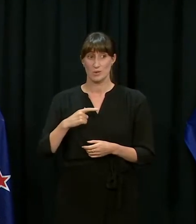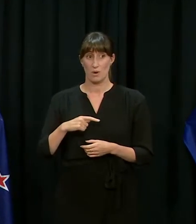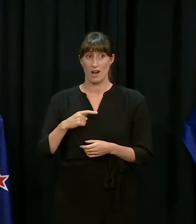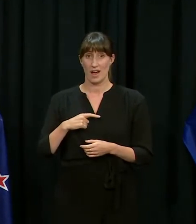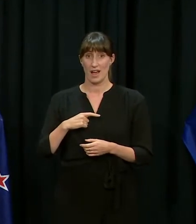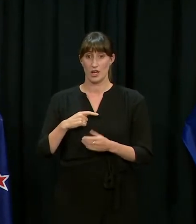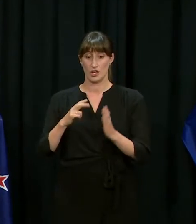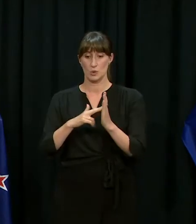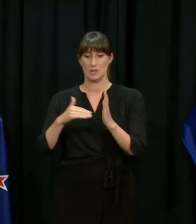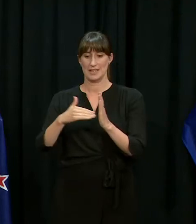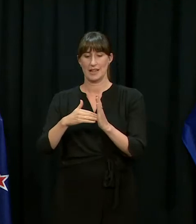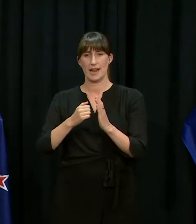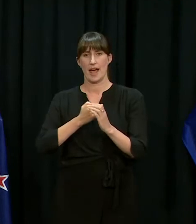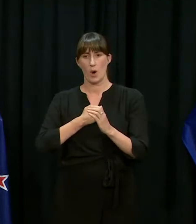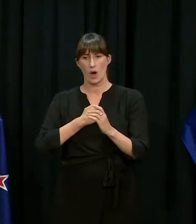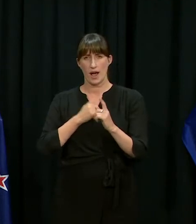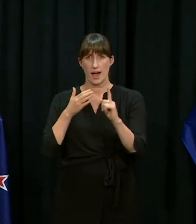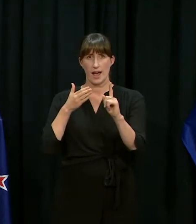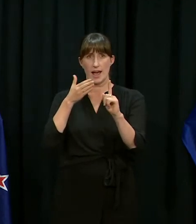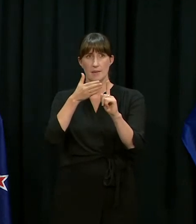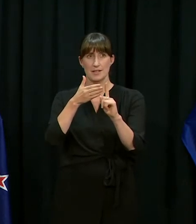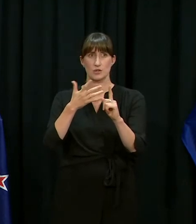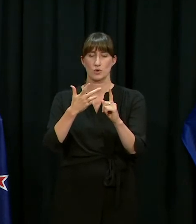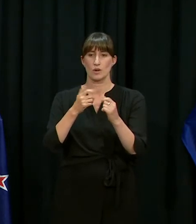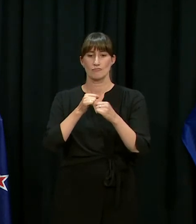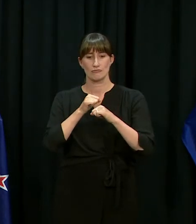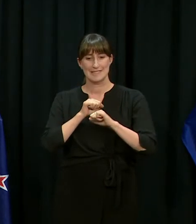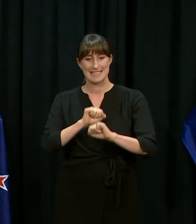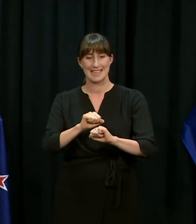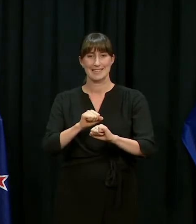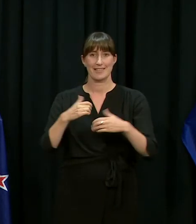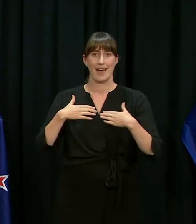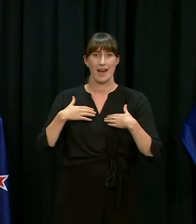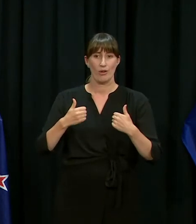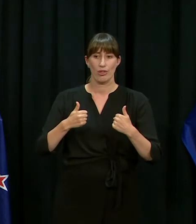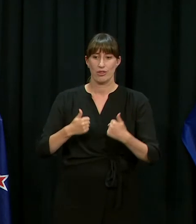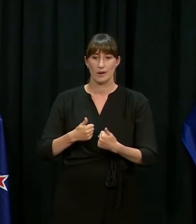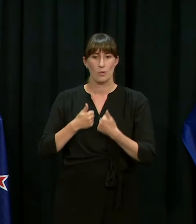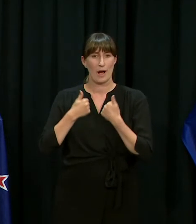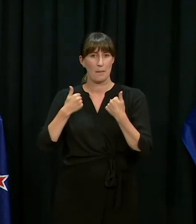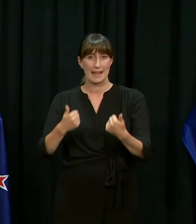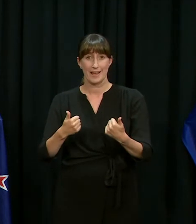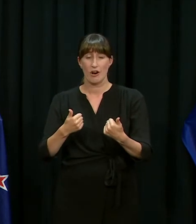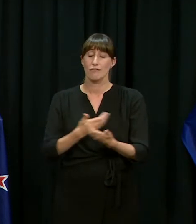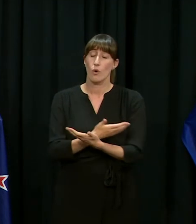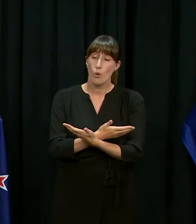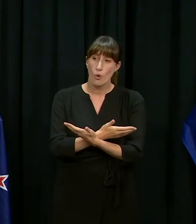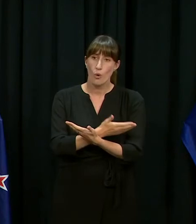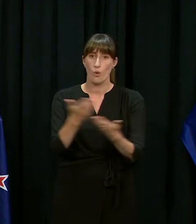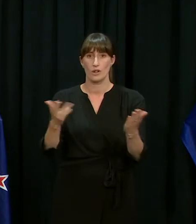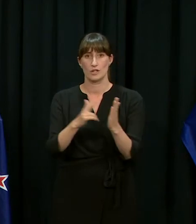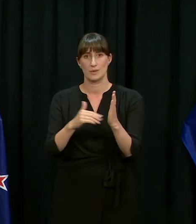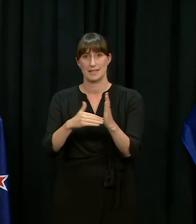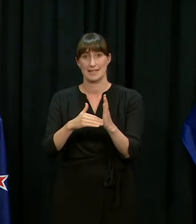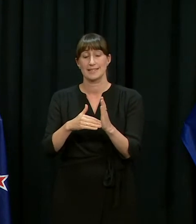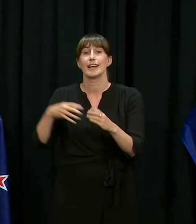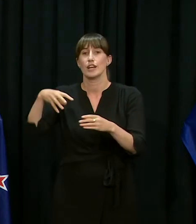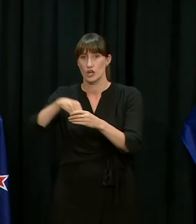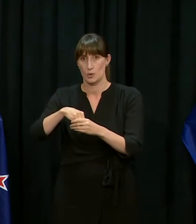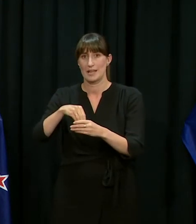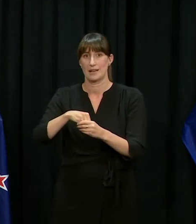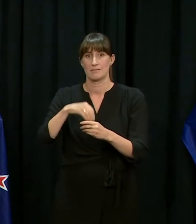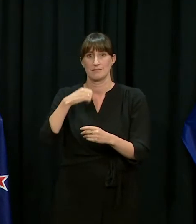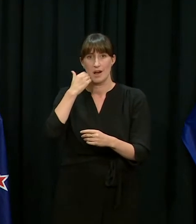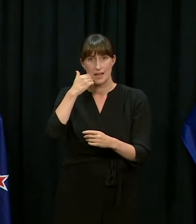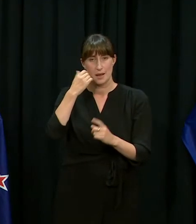as a country, is to protect the health and well-being of all New Zealanders, including our Pacifica and Māori communities. The other thing that we've